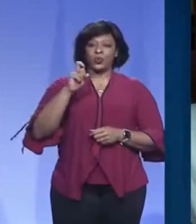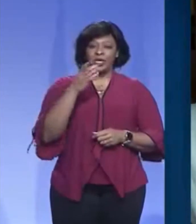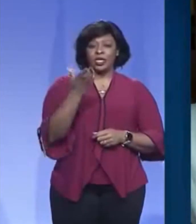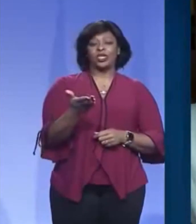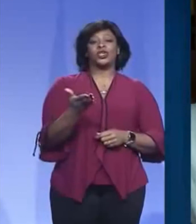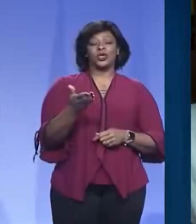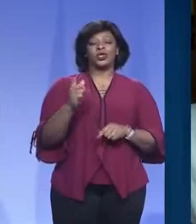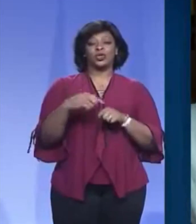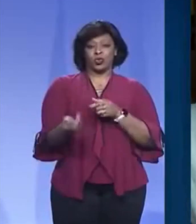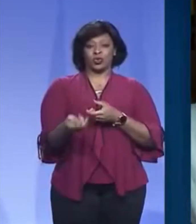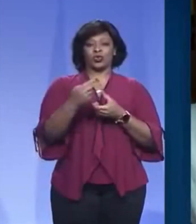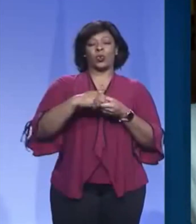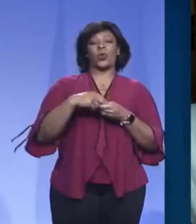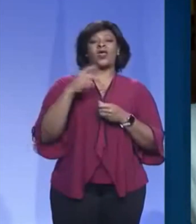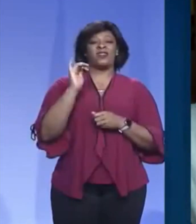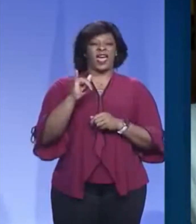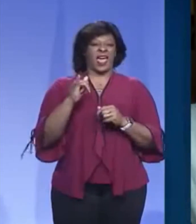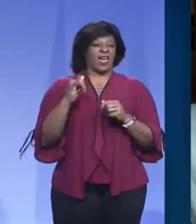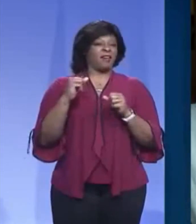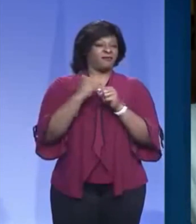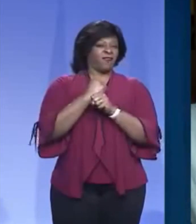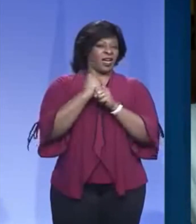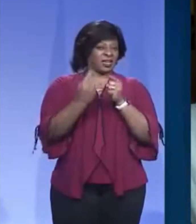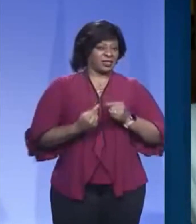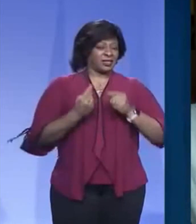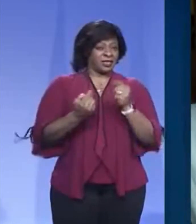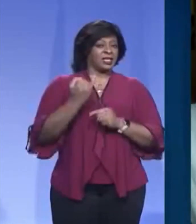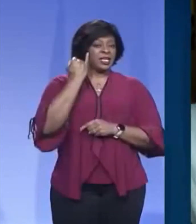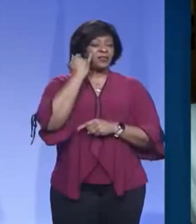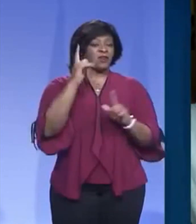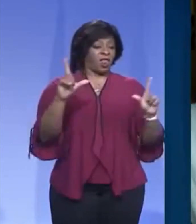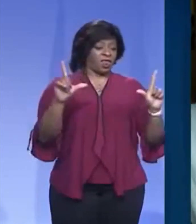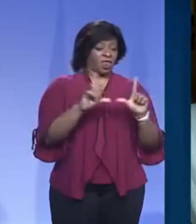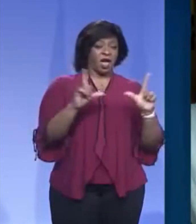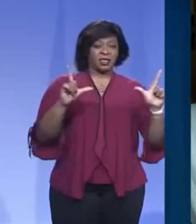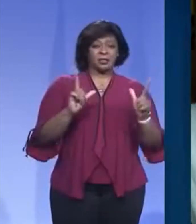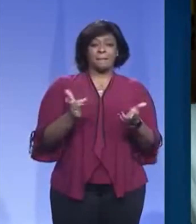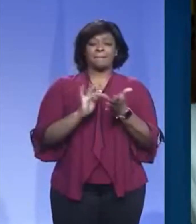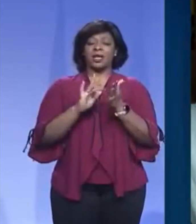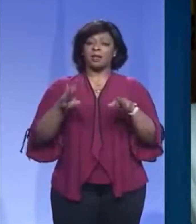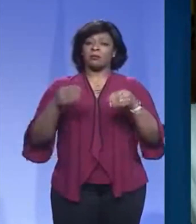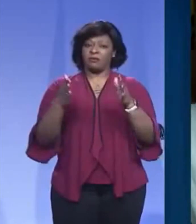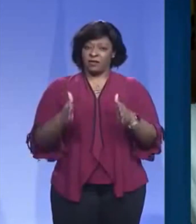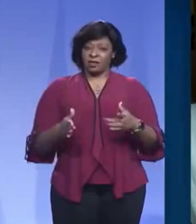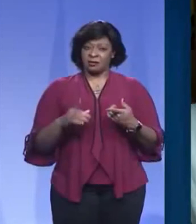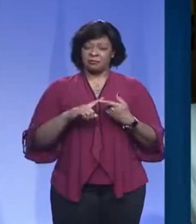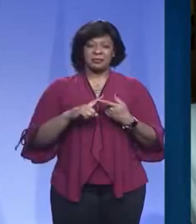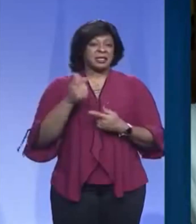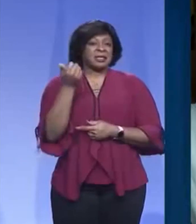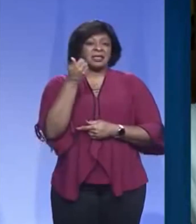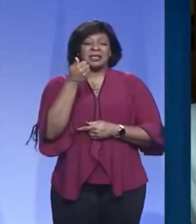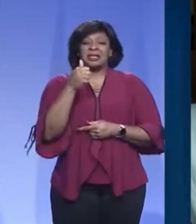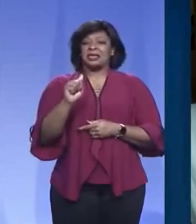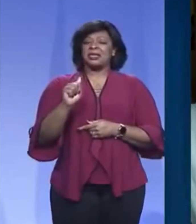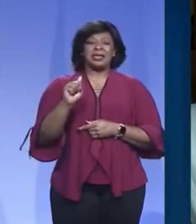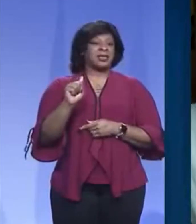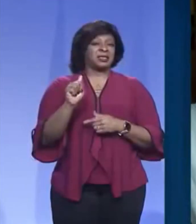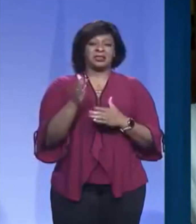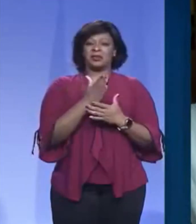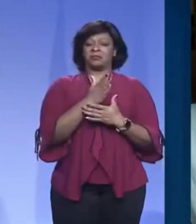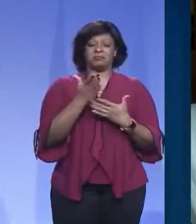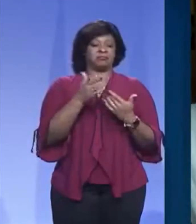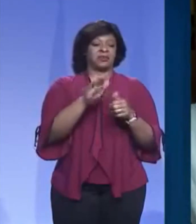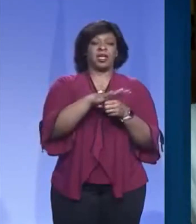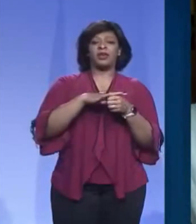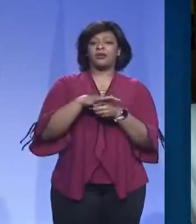you to join the fight. If you are a licensed medical provider in any domain, we